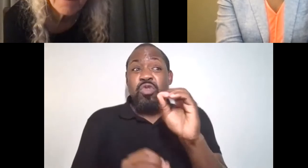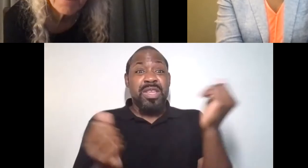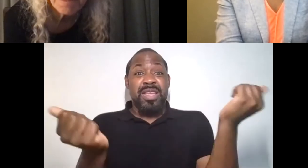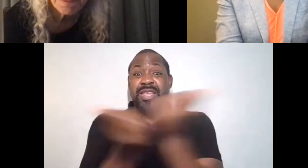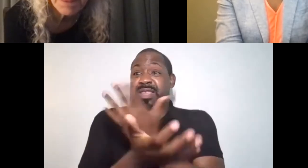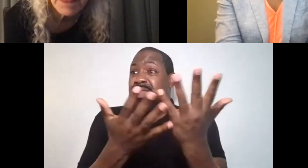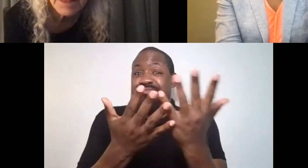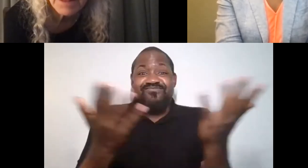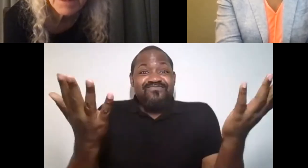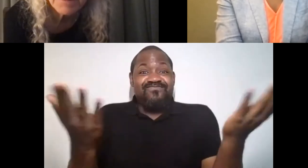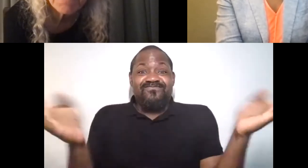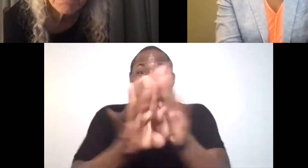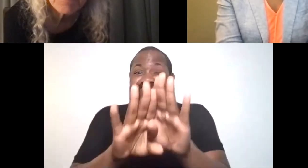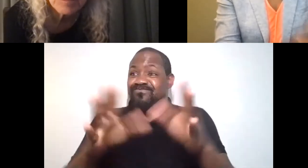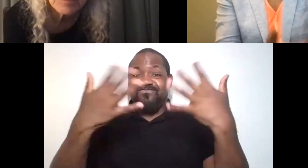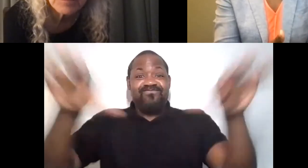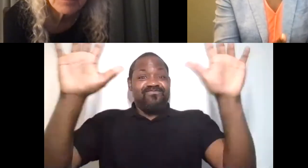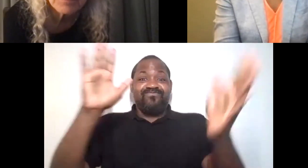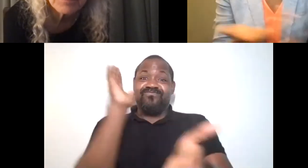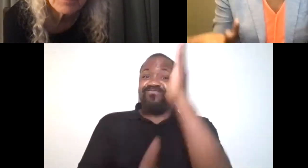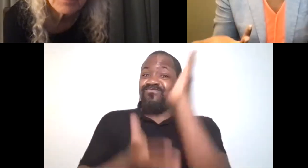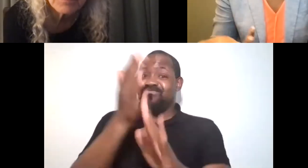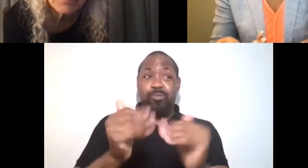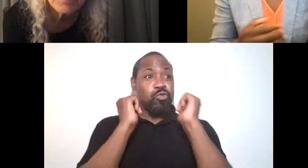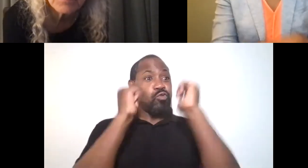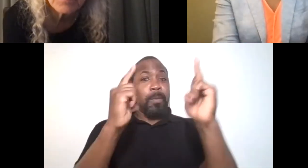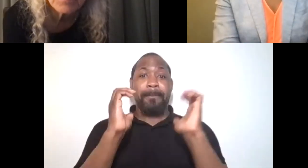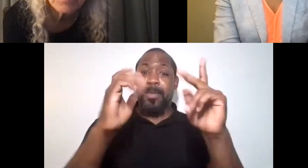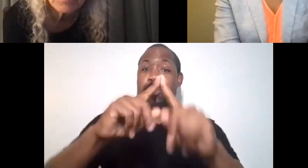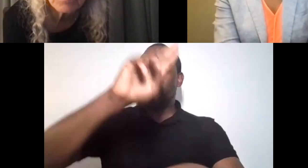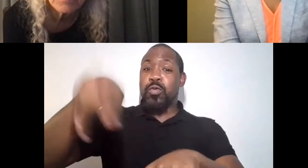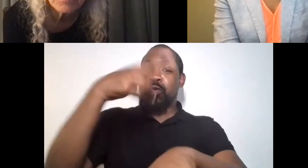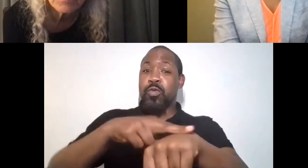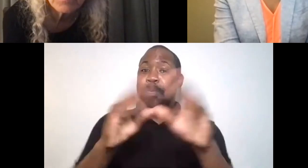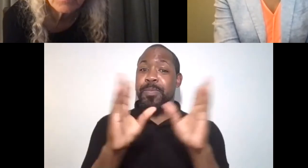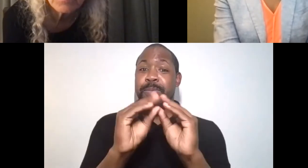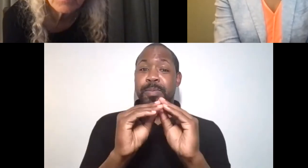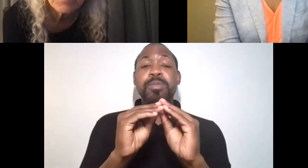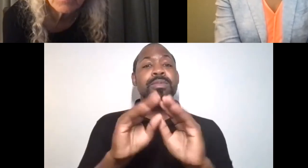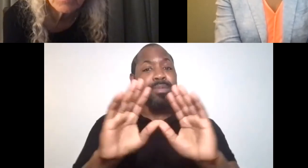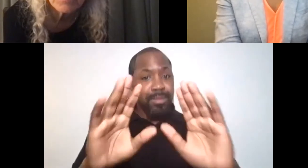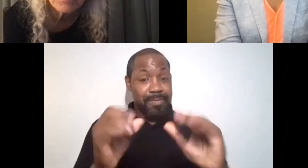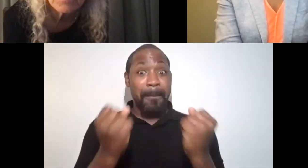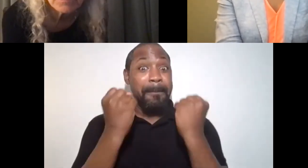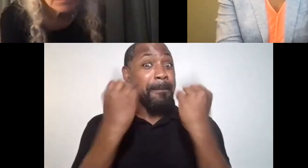Basically, everything is closed in terms of using virtual opportunities. Everything is quote unquote back to